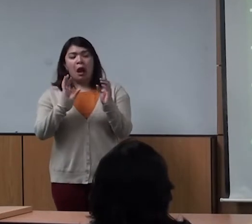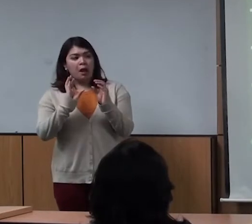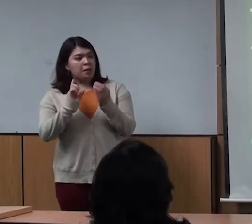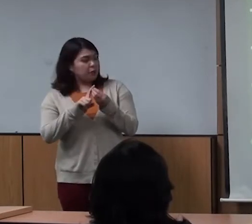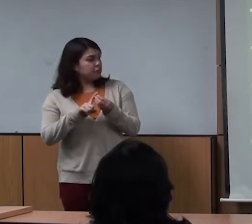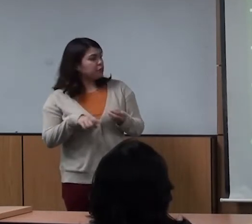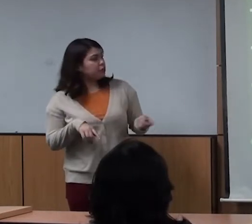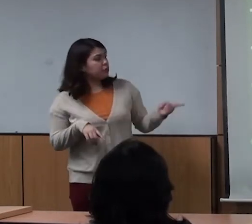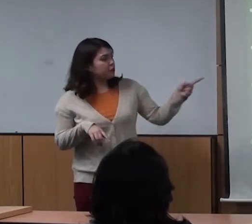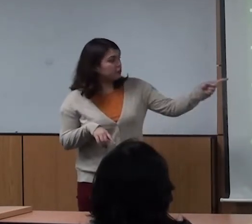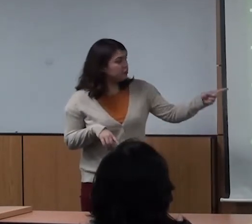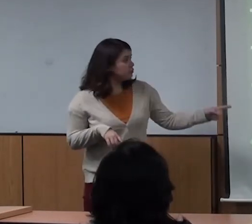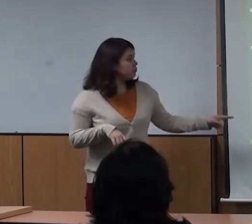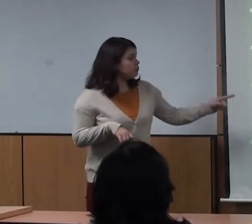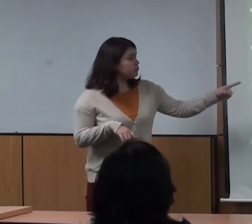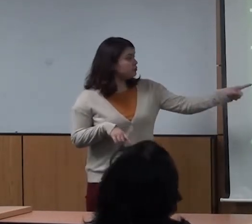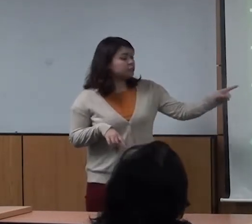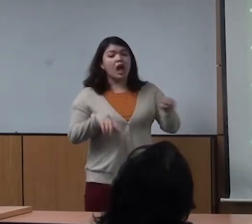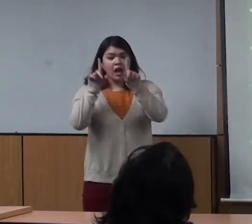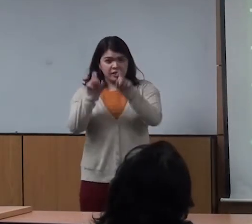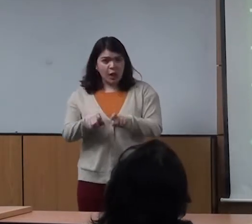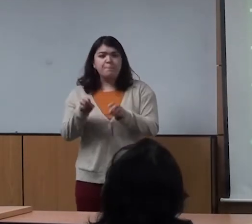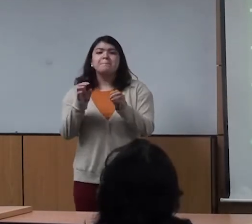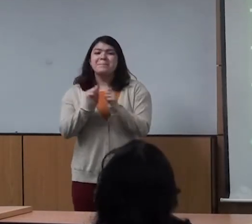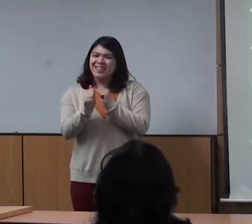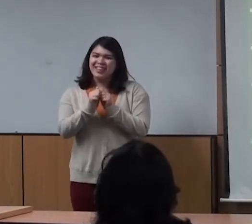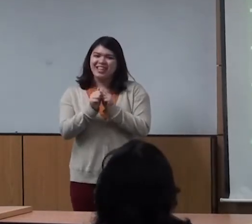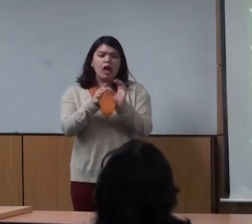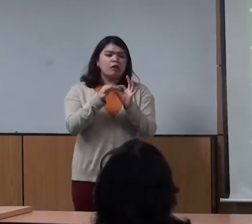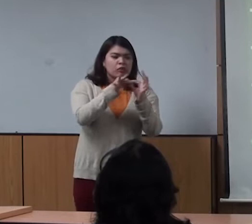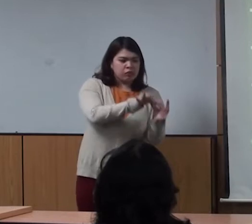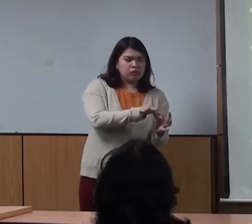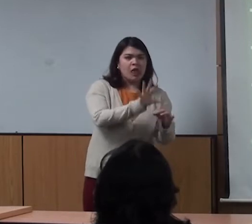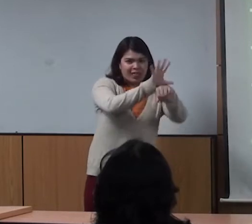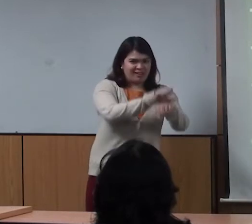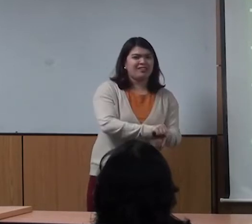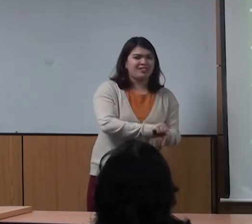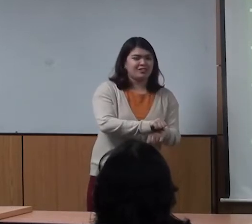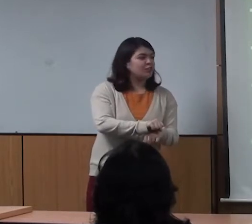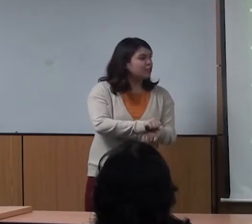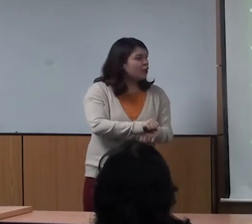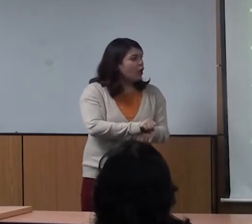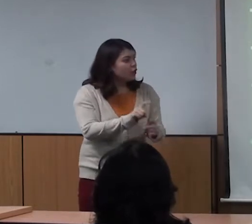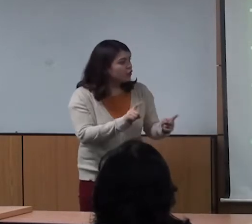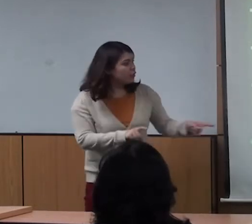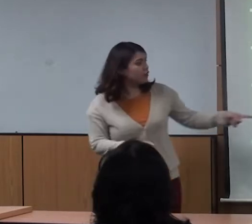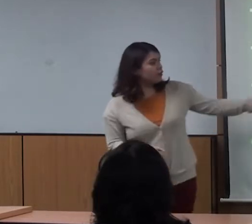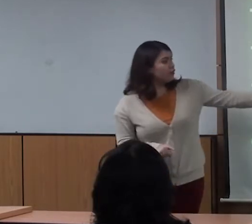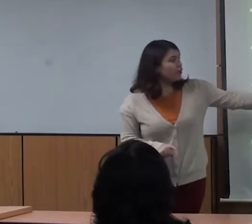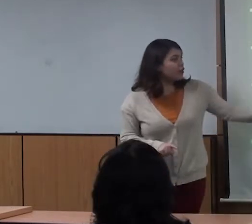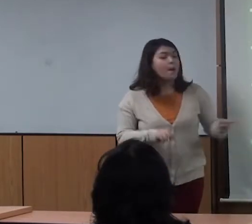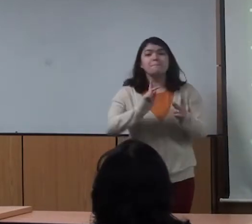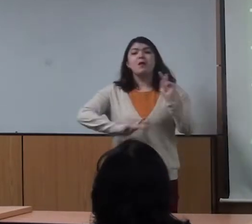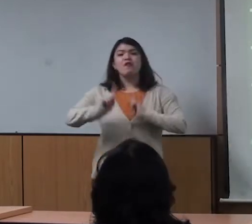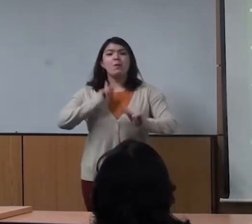to look at it, exams refers to the traditional assessment, and then performance tasks, yung